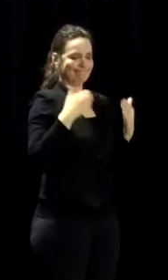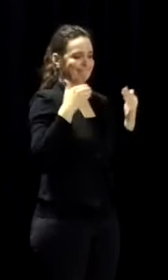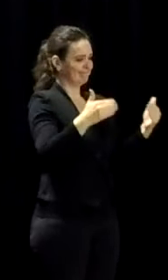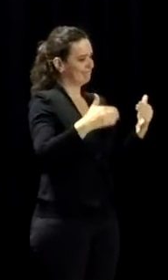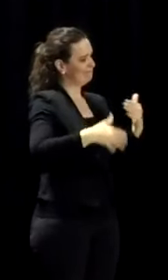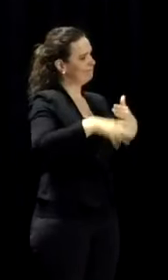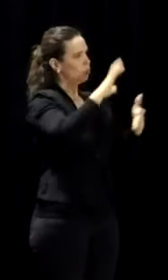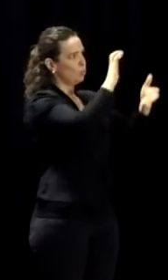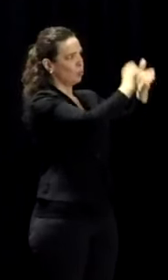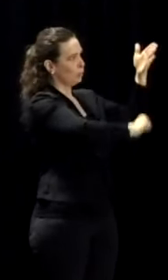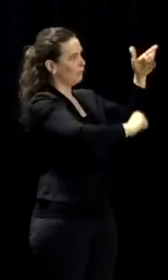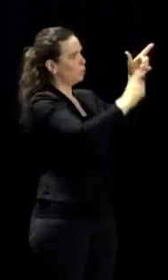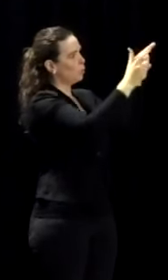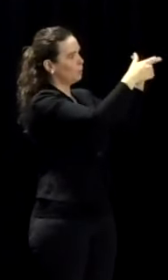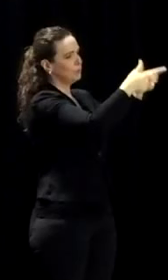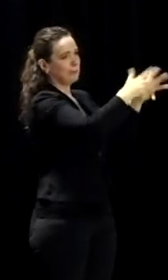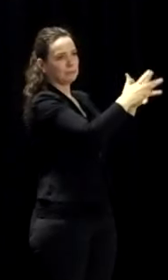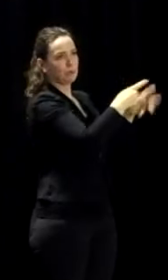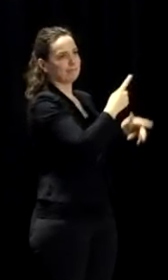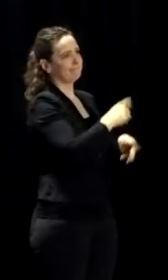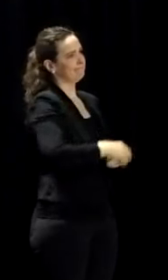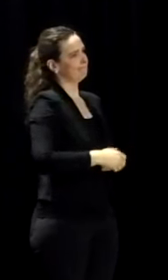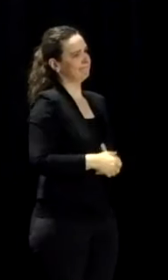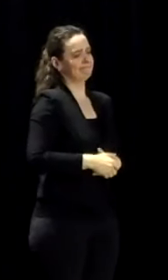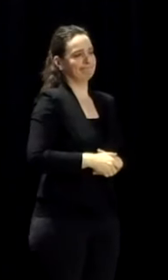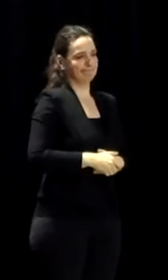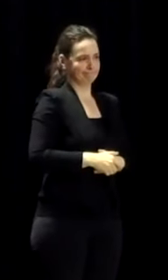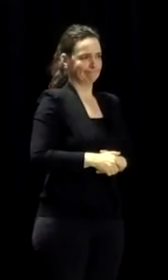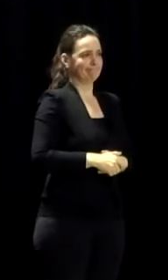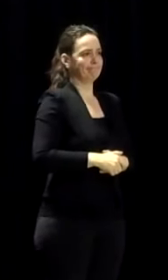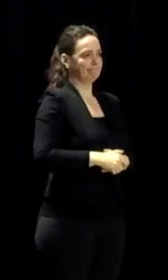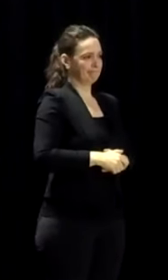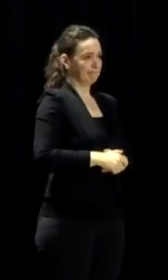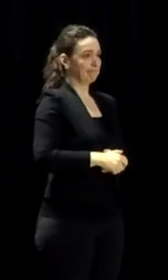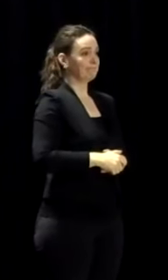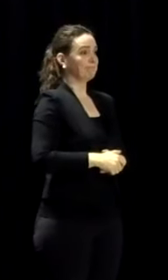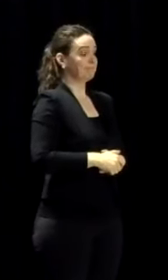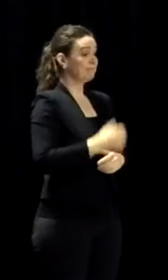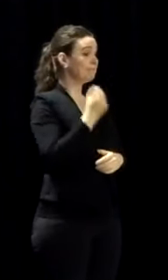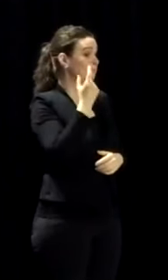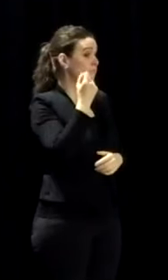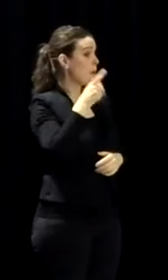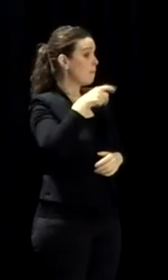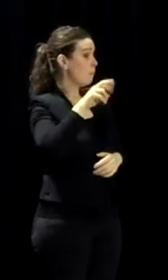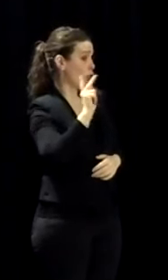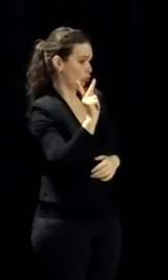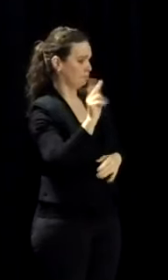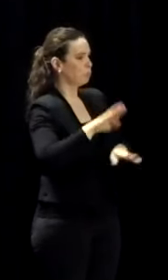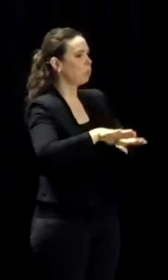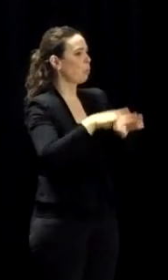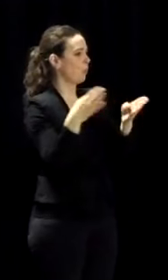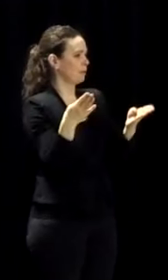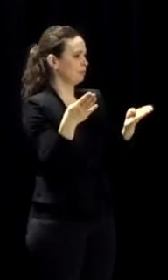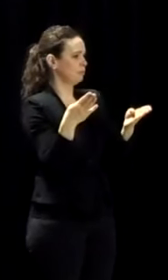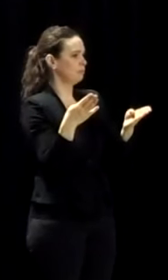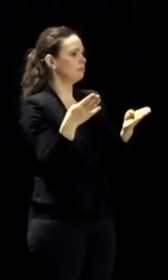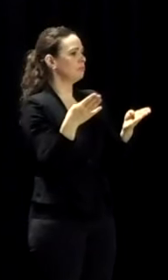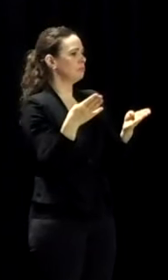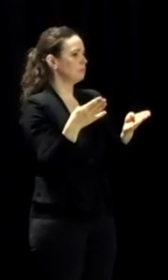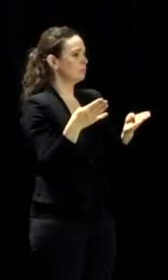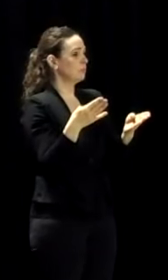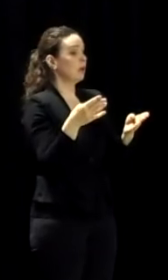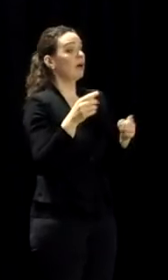of our facilities, all of our equipment is closed for use, and we expect that everyone will